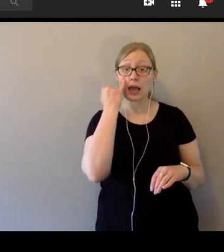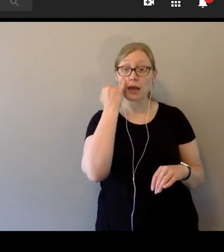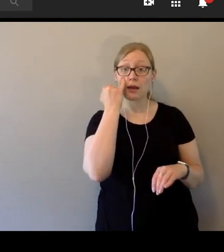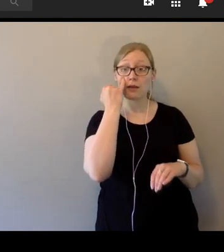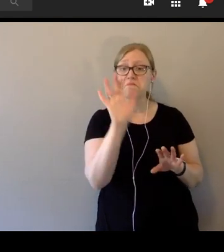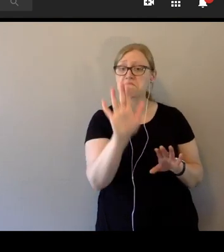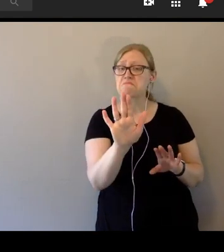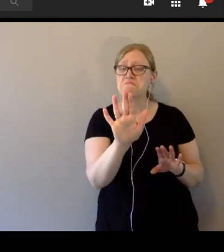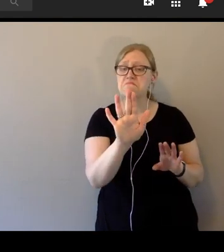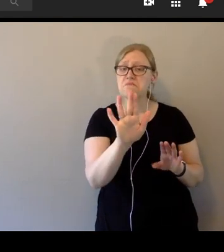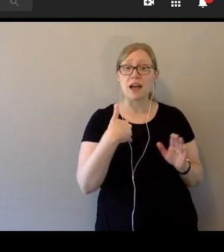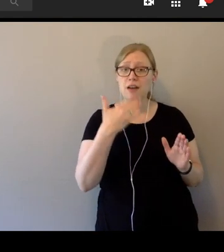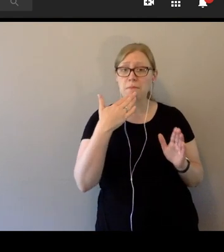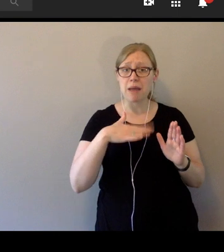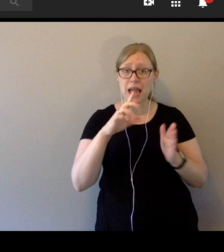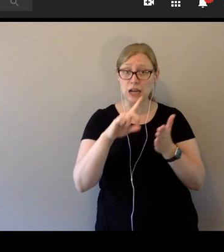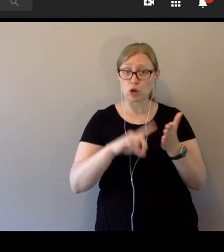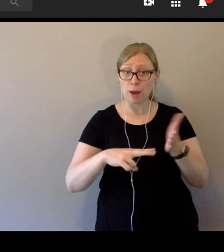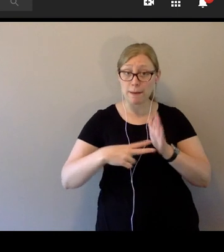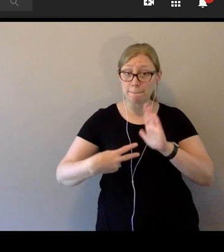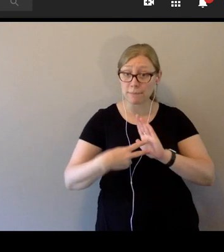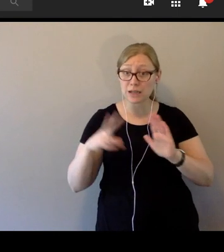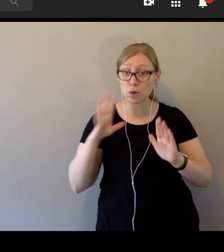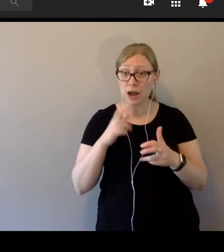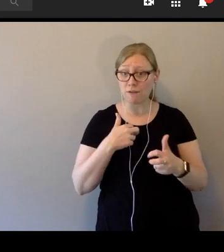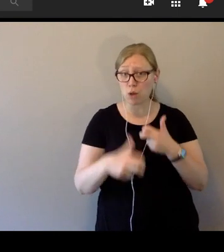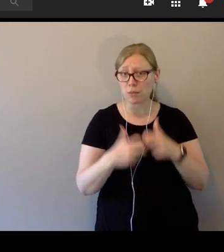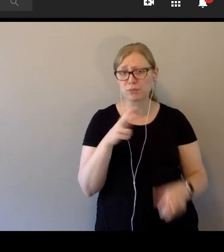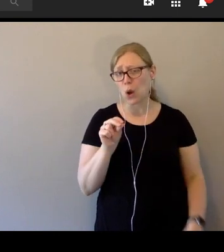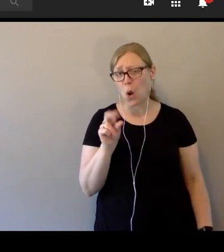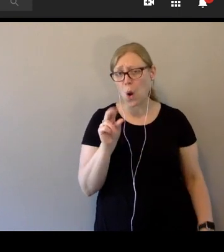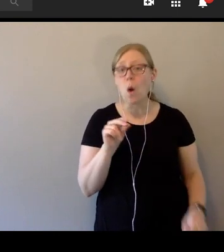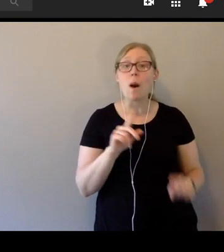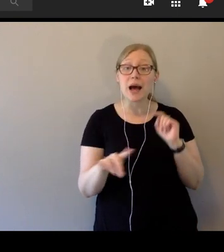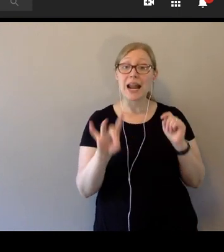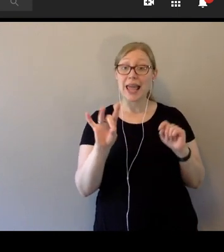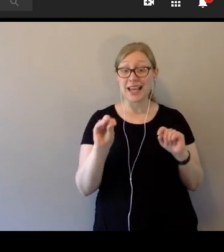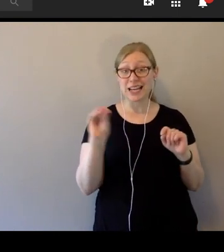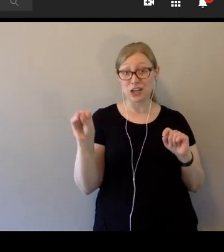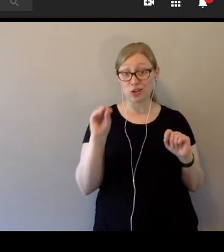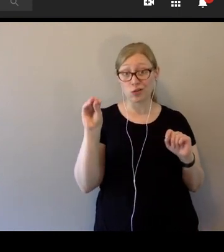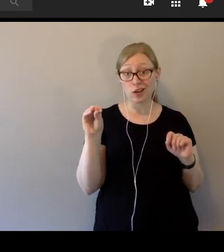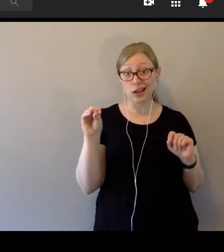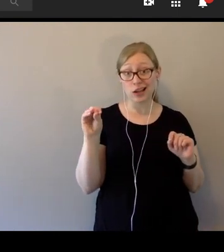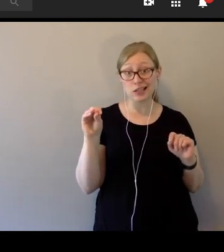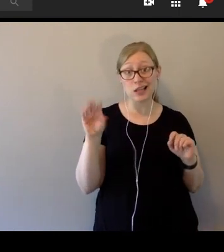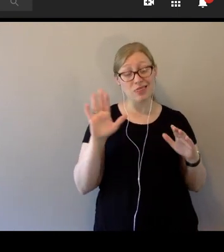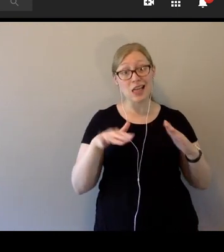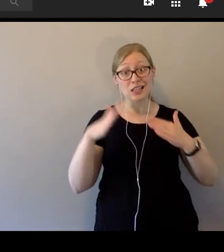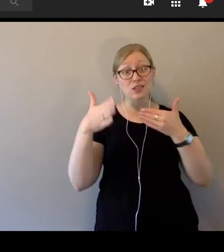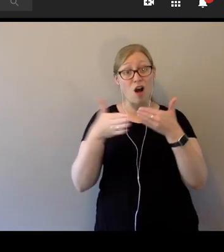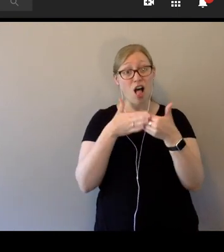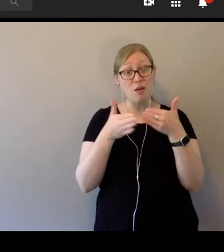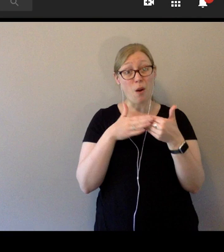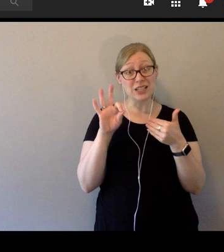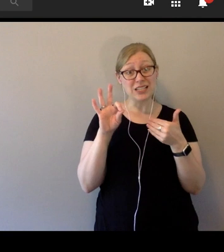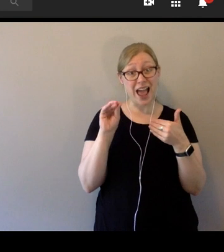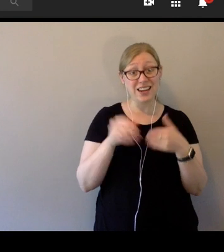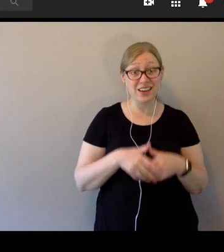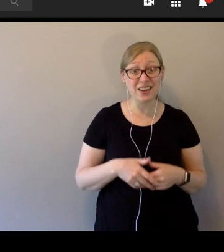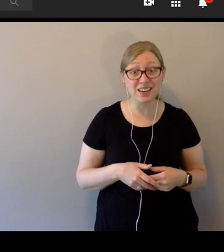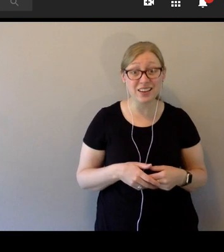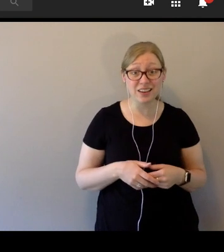diagram doesn't always mean you're going to have problems. So 80 degrees is going to be, that's on its way to 90. This angle right here